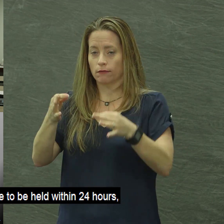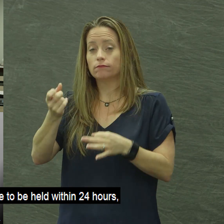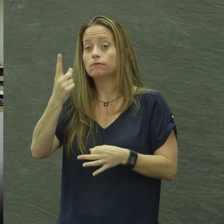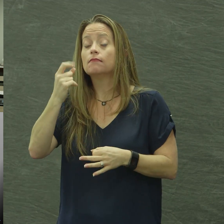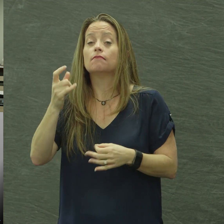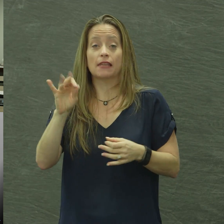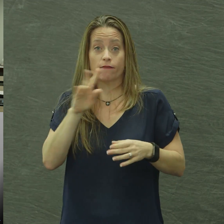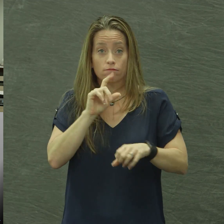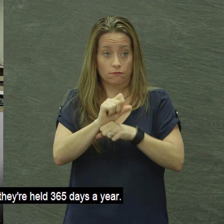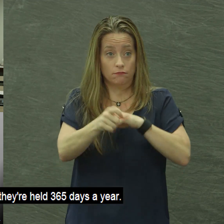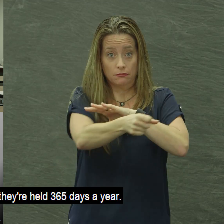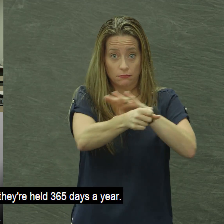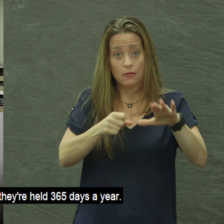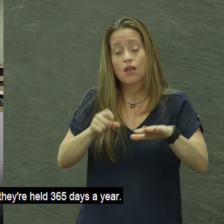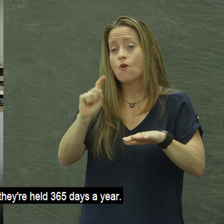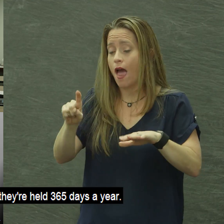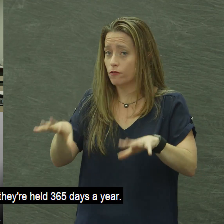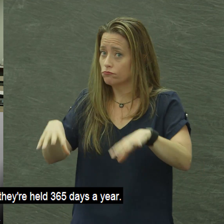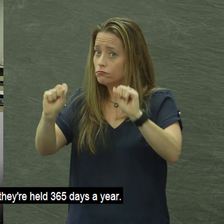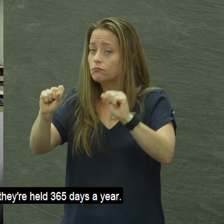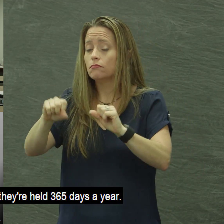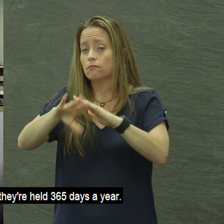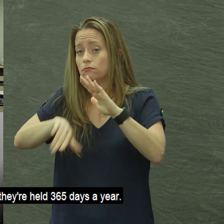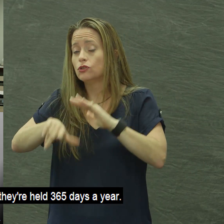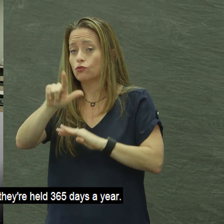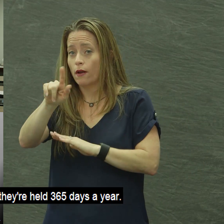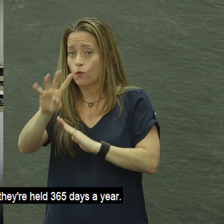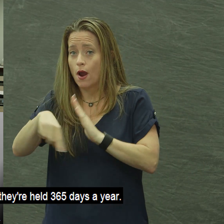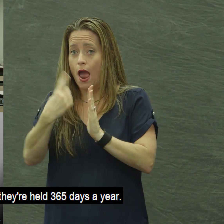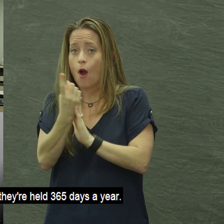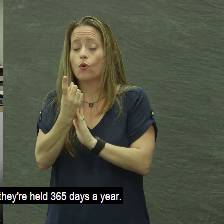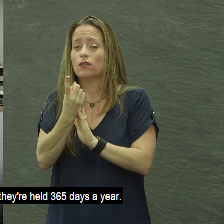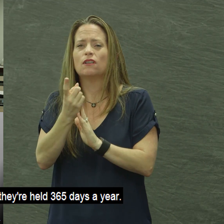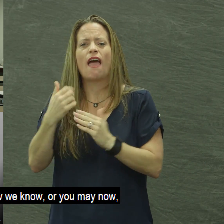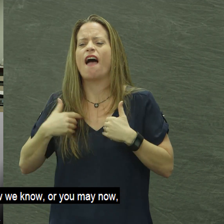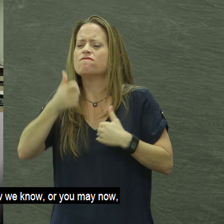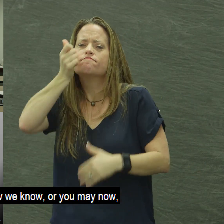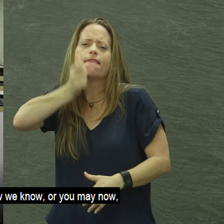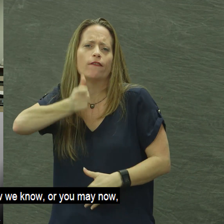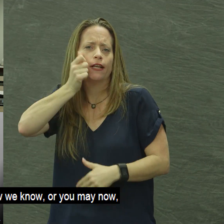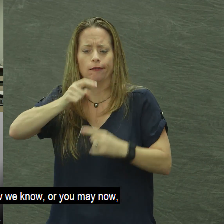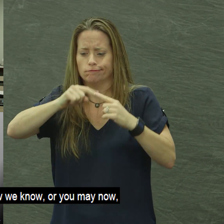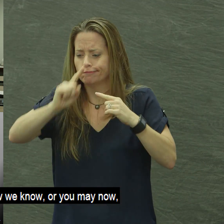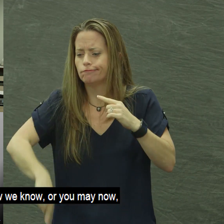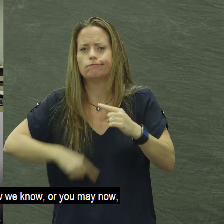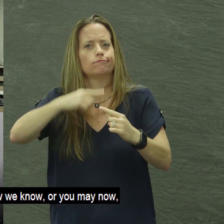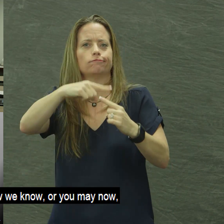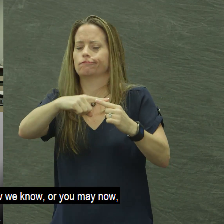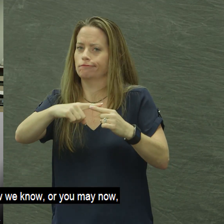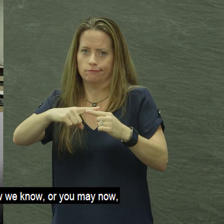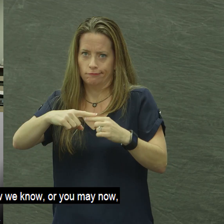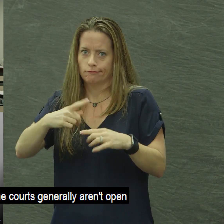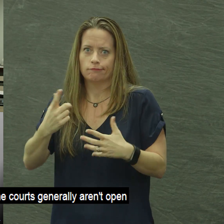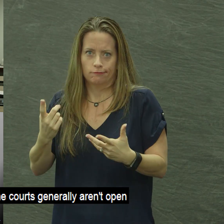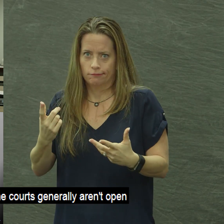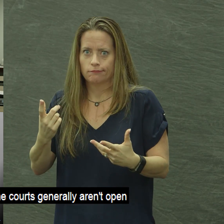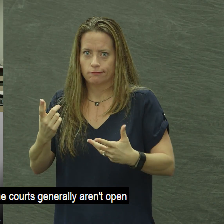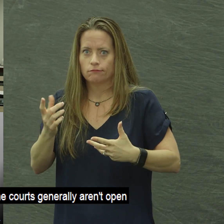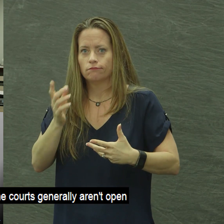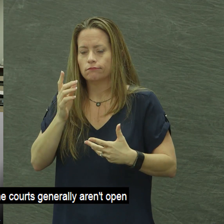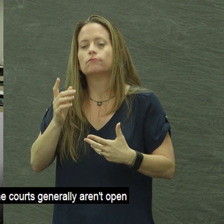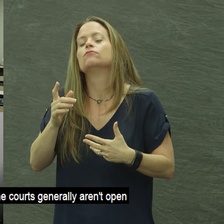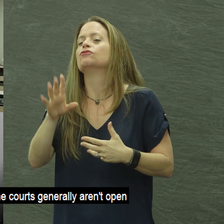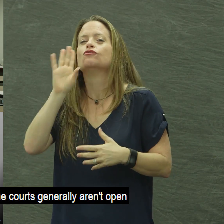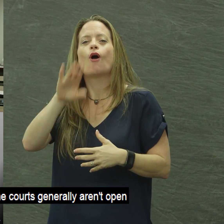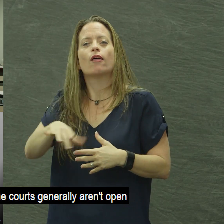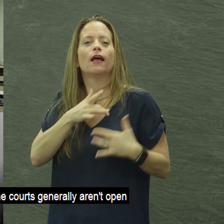hours. And they're held 365 days a year. Now, we know, or you may know, that the